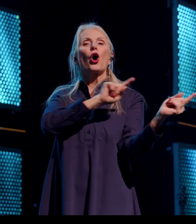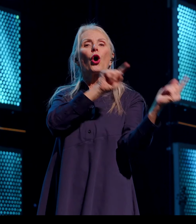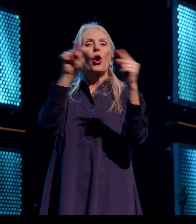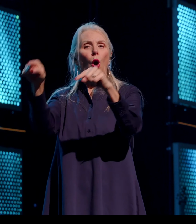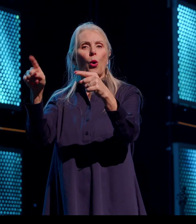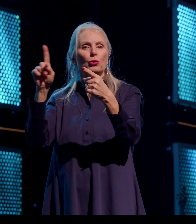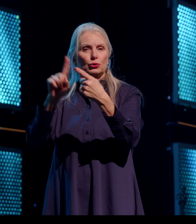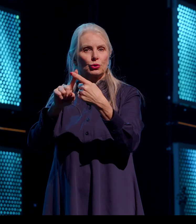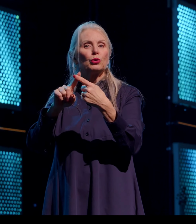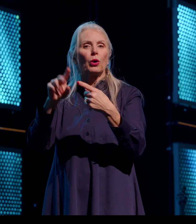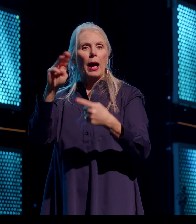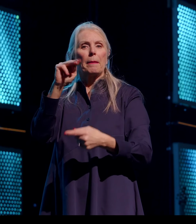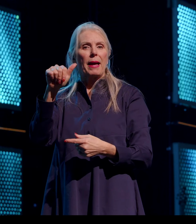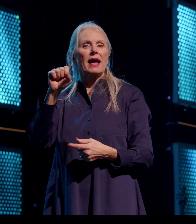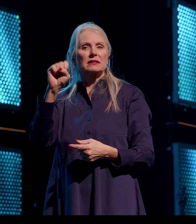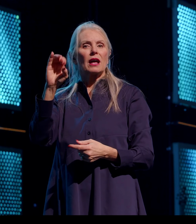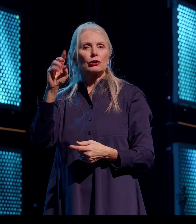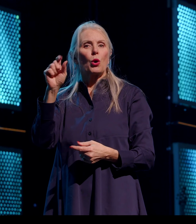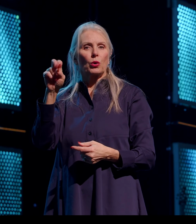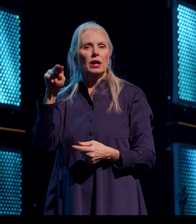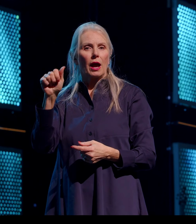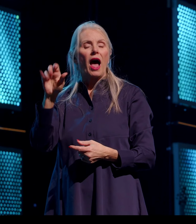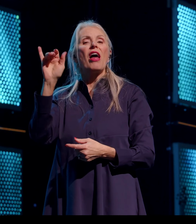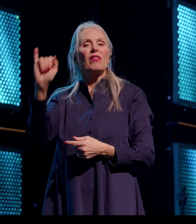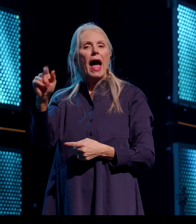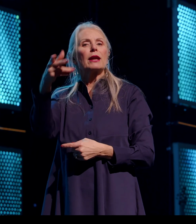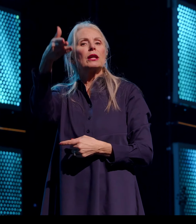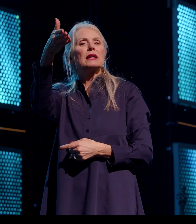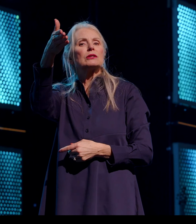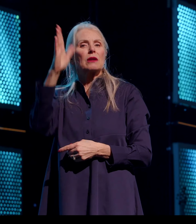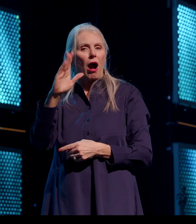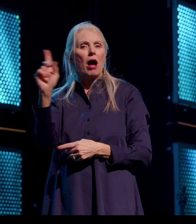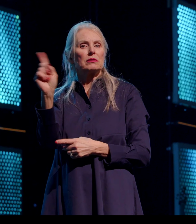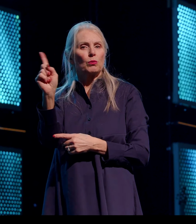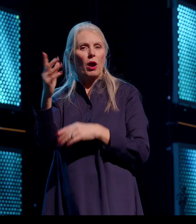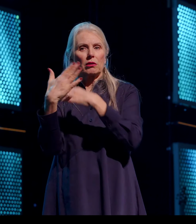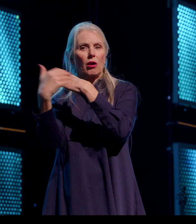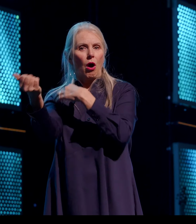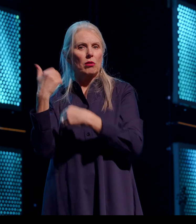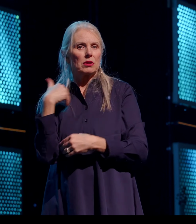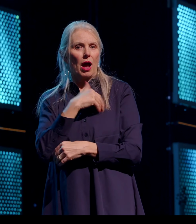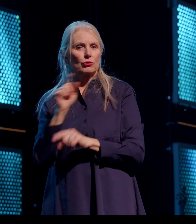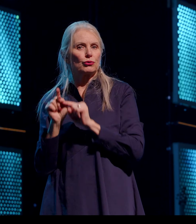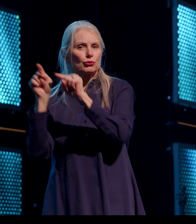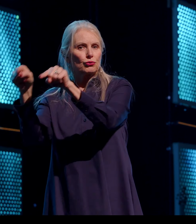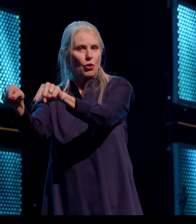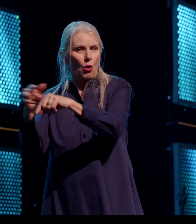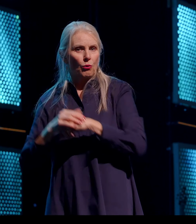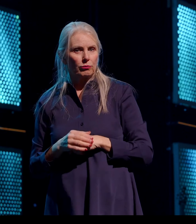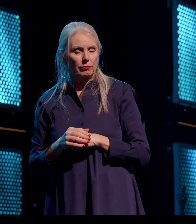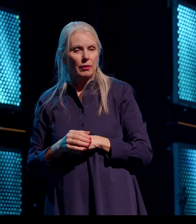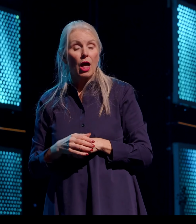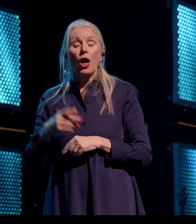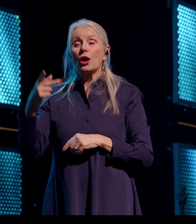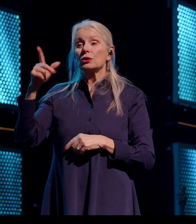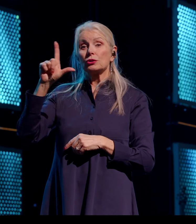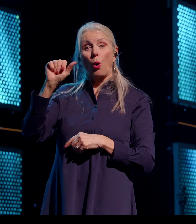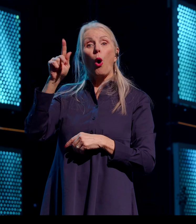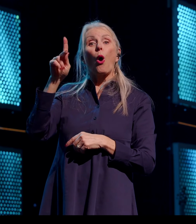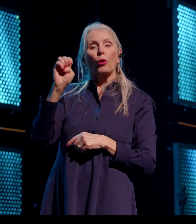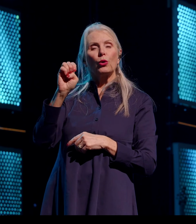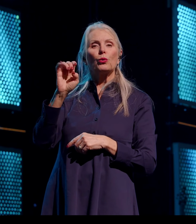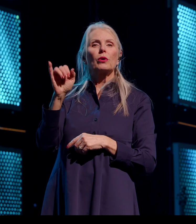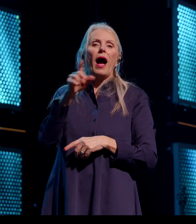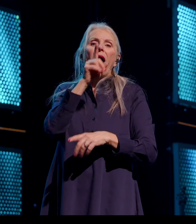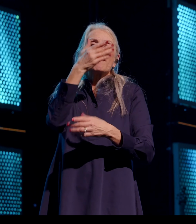Macedonia, concluding that God had called us to preach the gospel to them. And Luke was with them also,